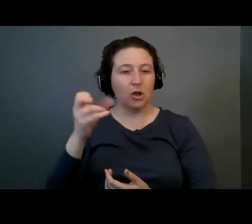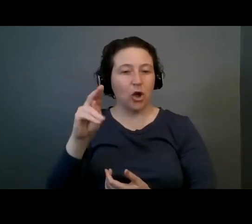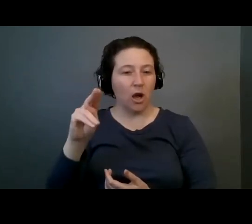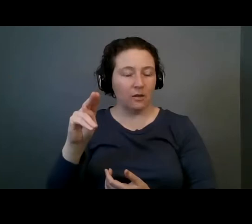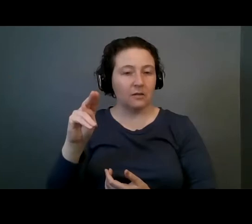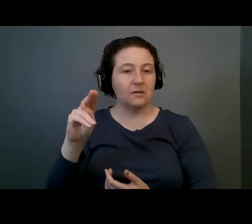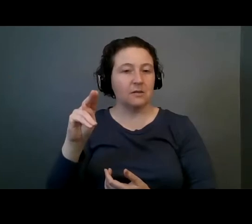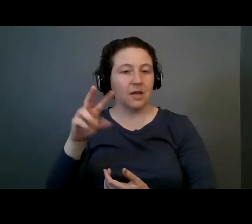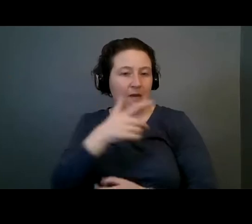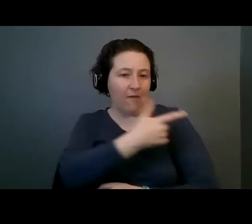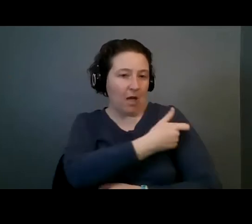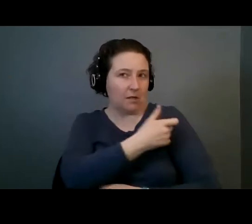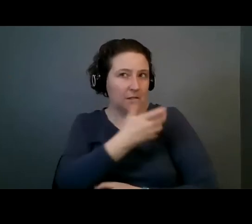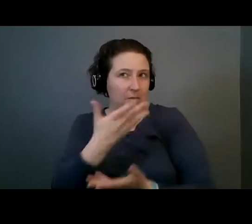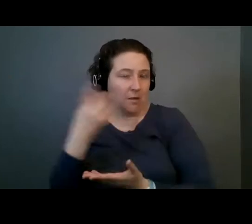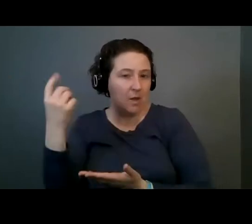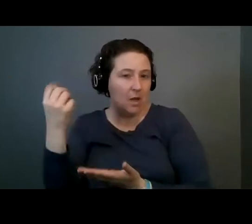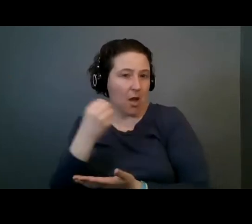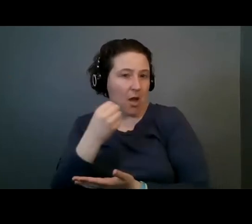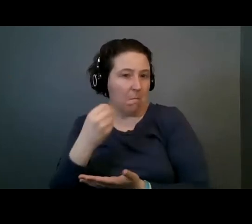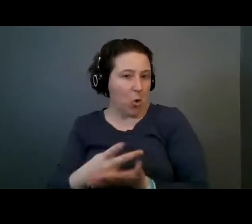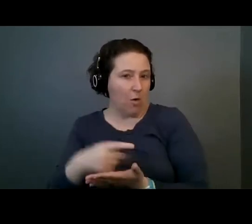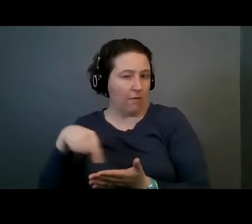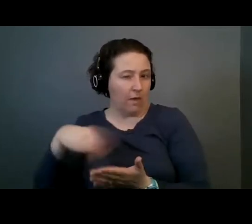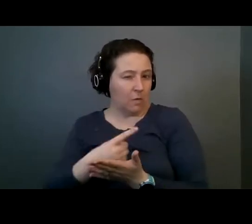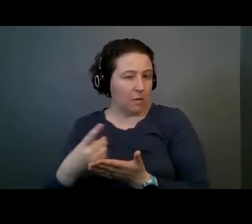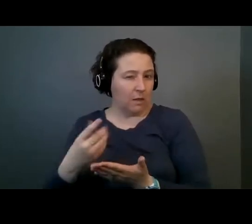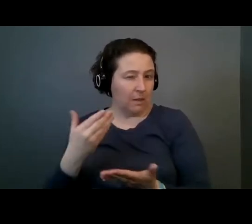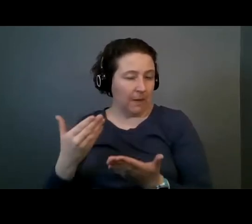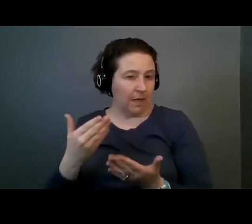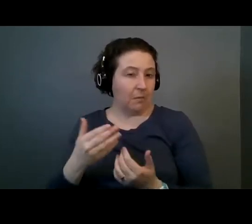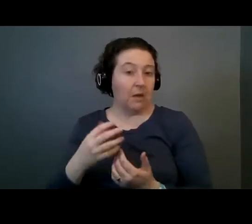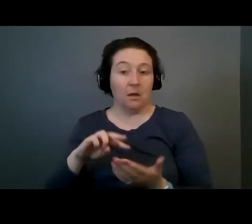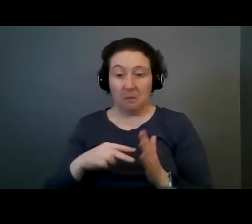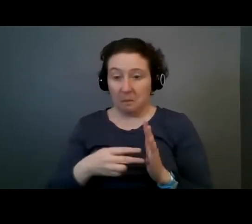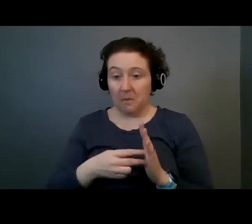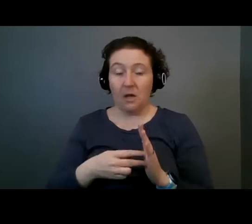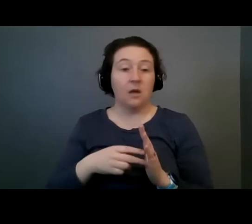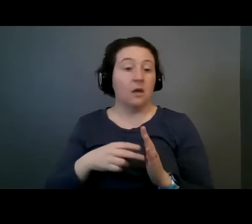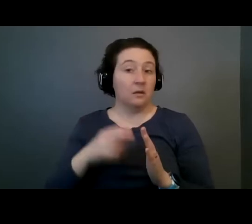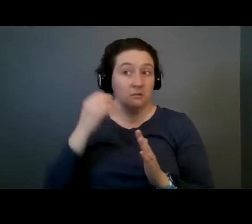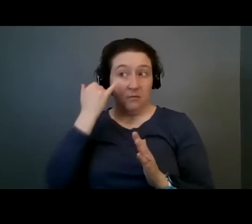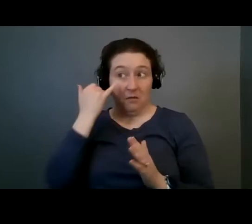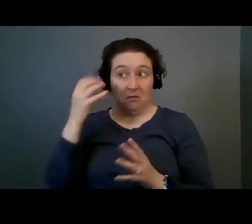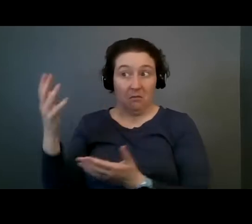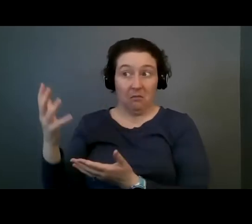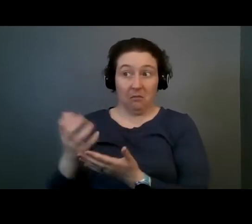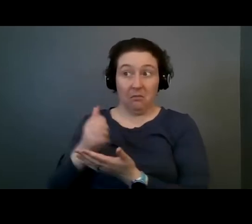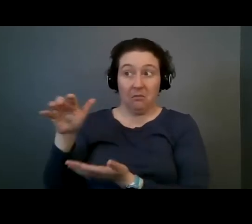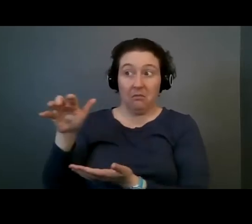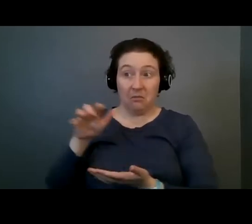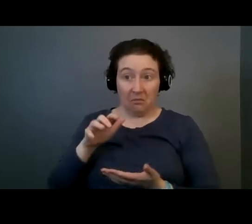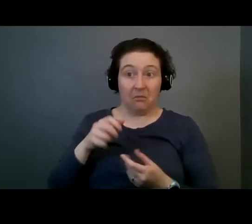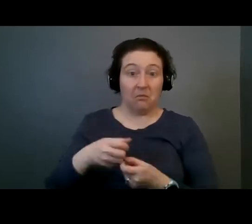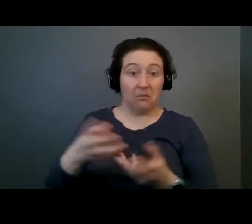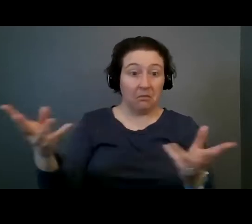likely be approved even yet this week. And that could certainly help if we get those vaccines rolling out.